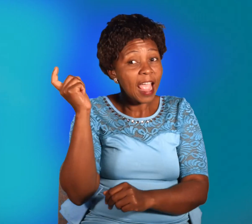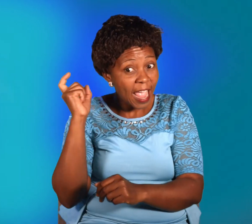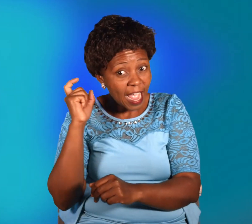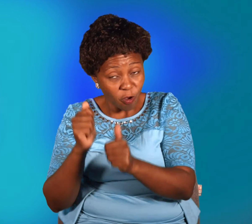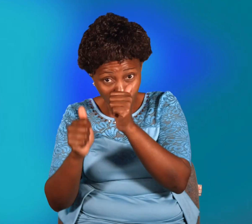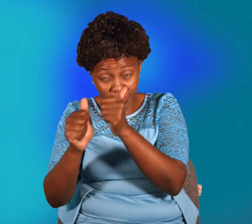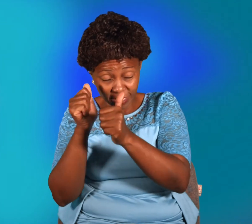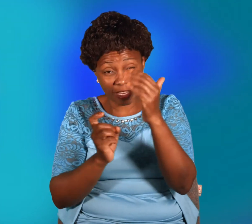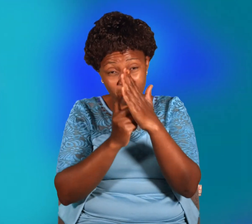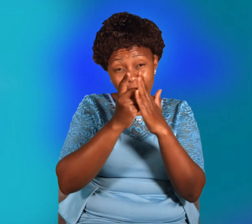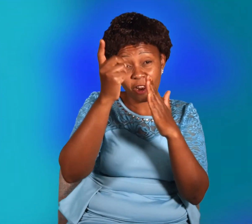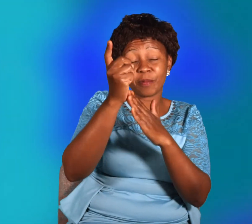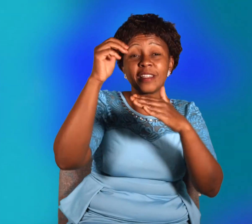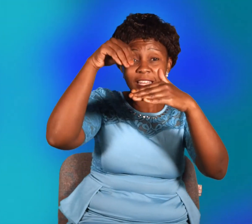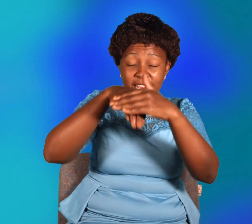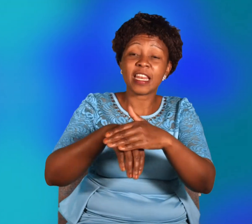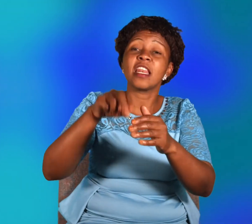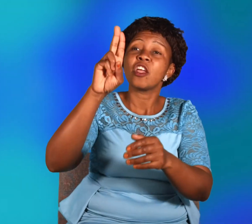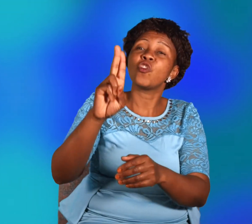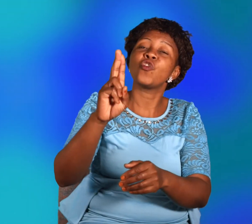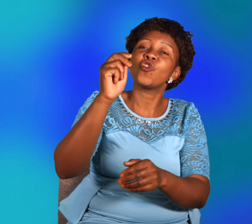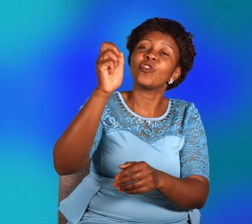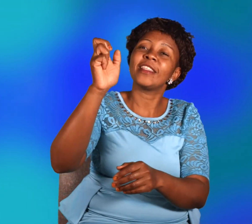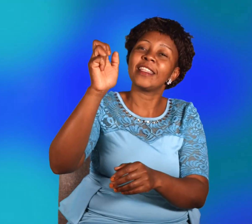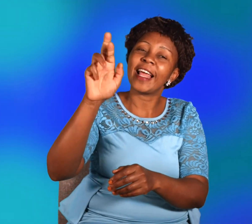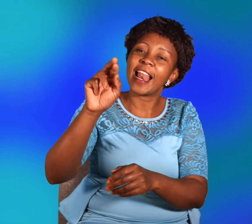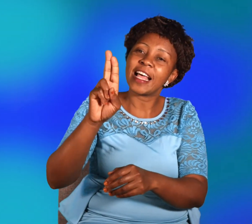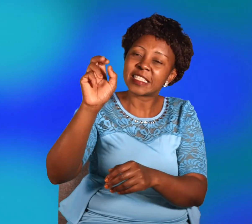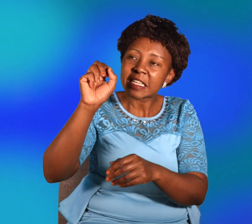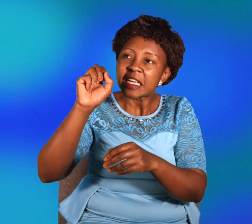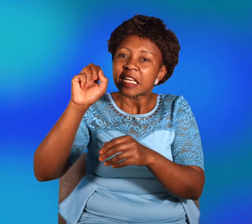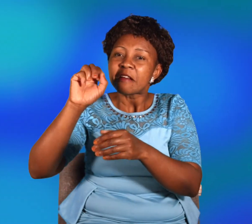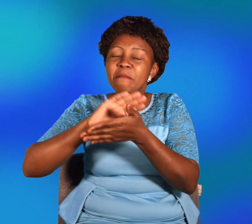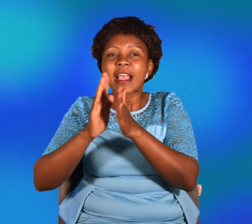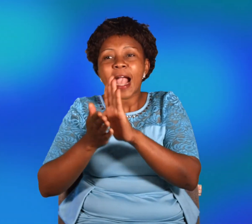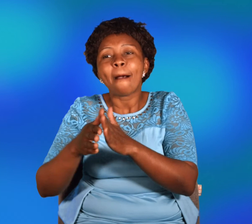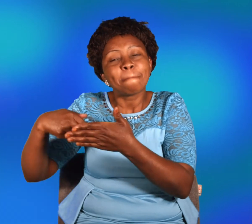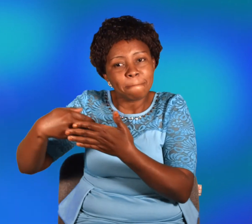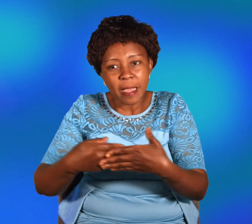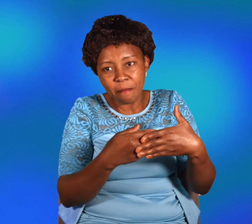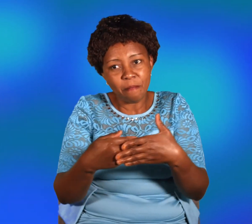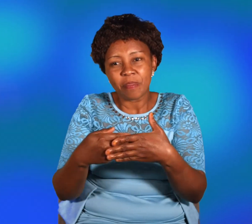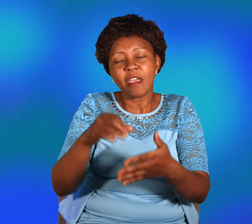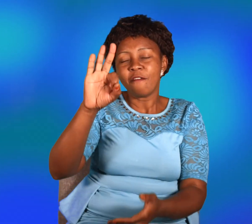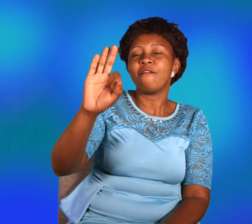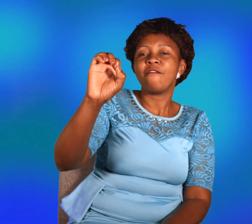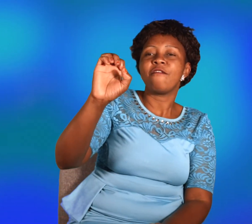The fertilized egg develops in the uterus into a fetus, which then